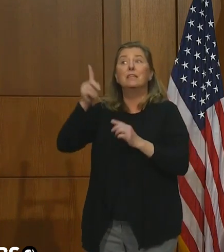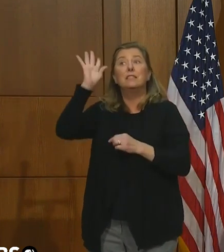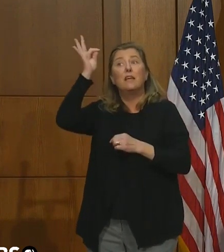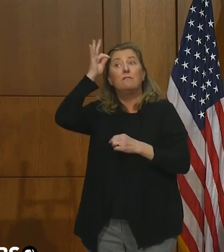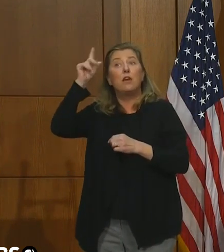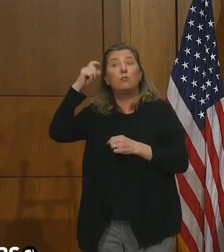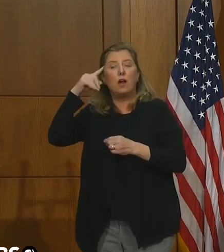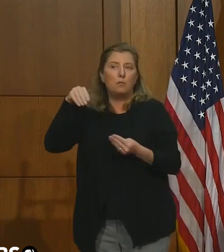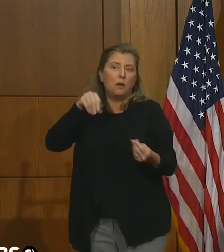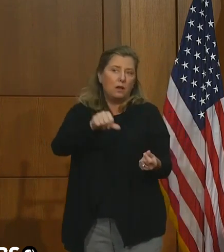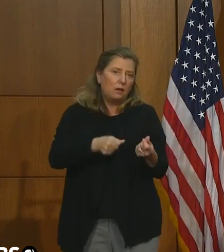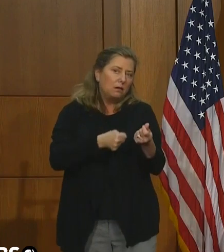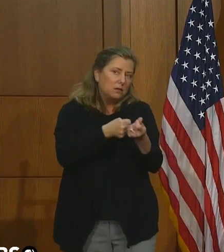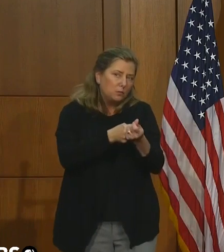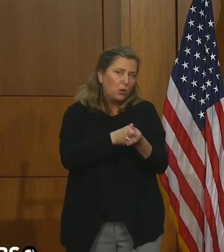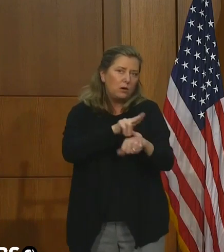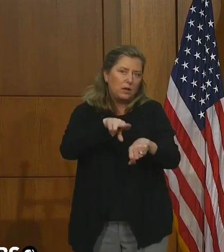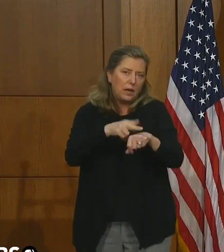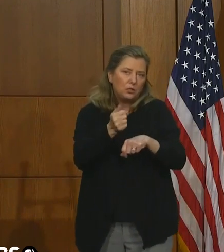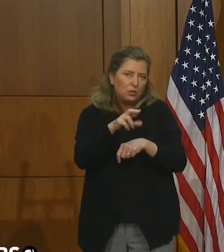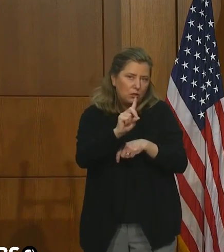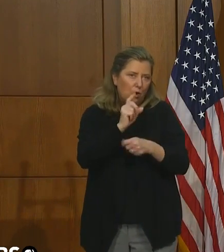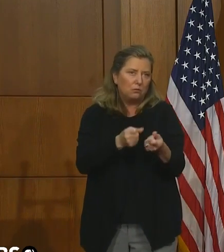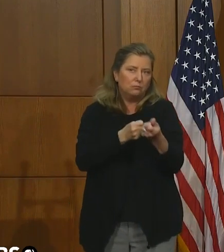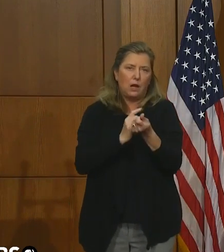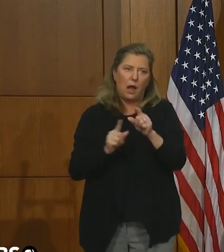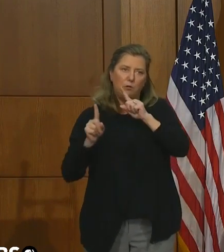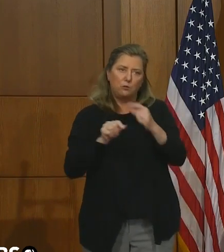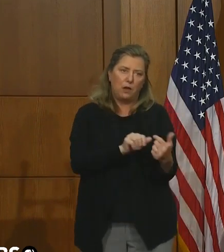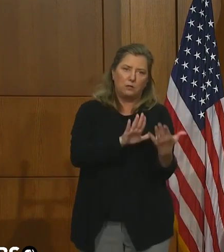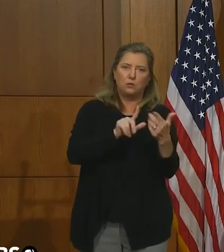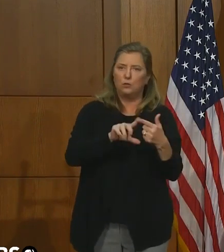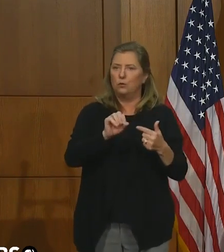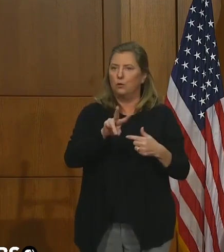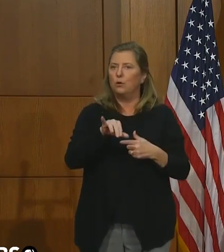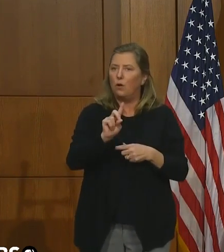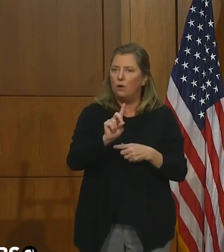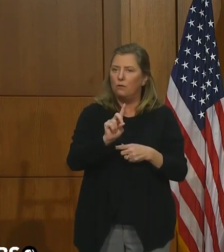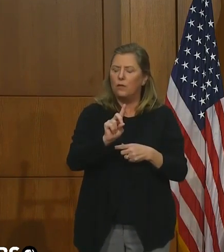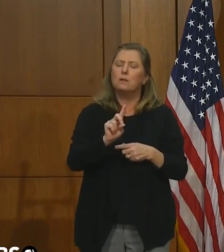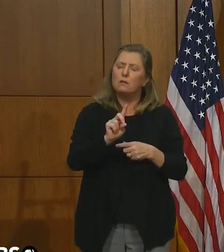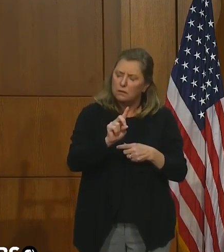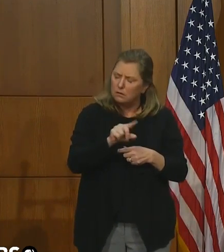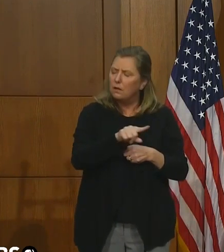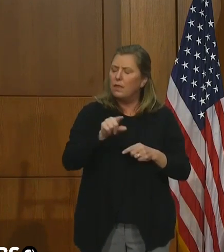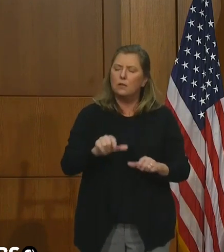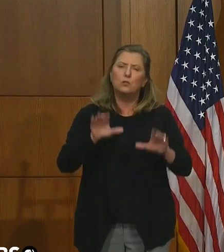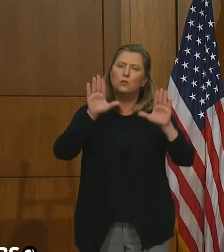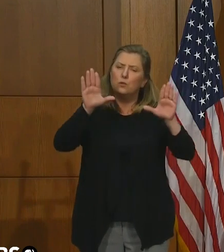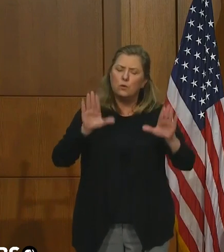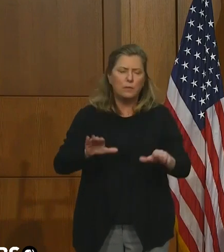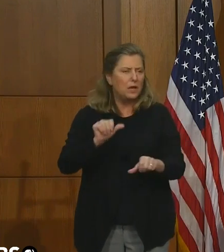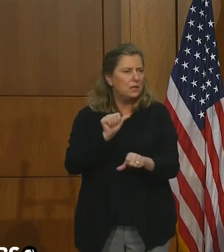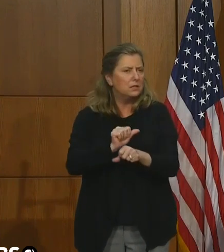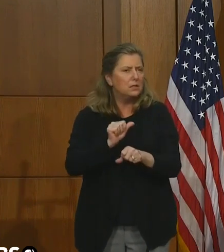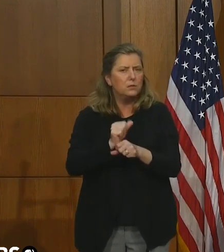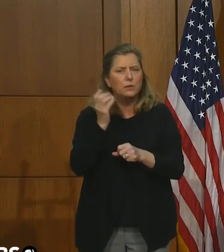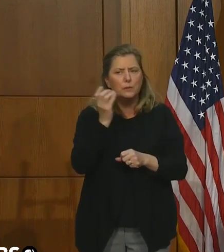the Guard is doing to support our COVID response. They continue to do amazing, amazing